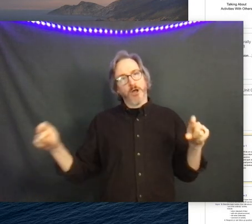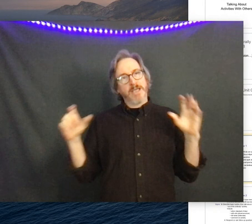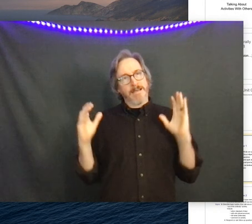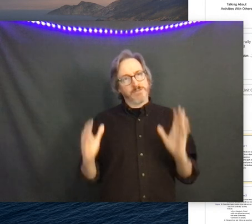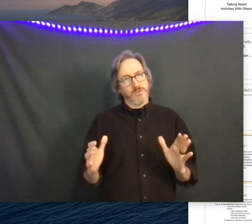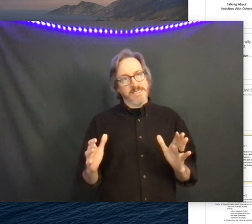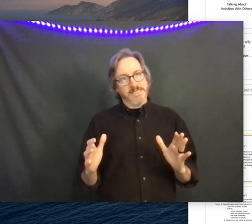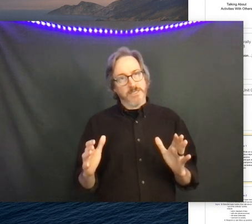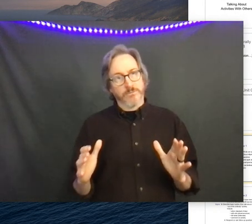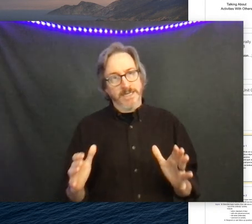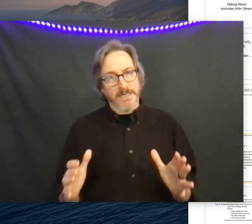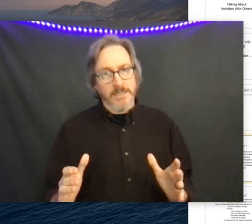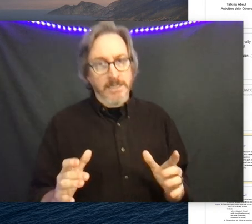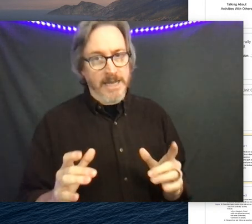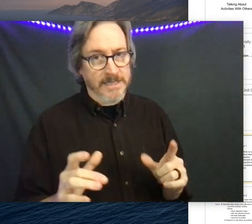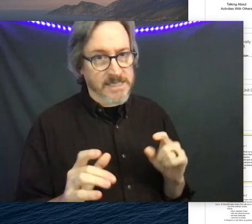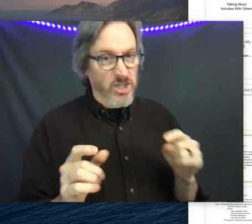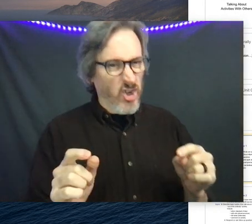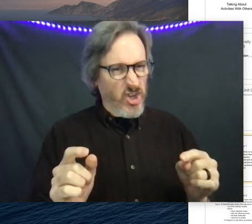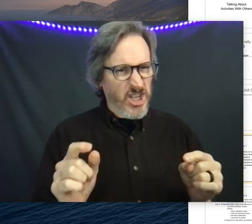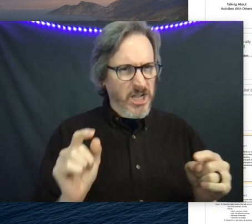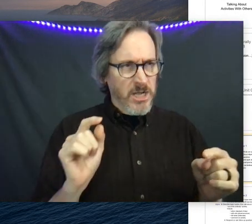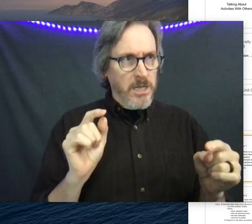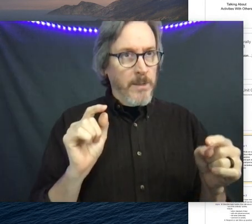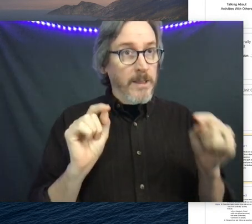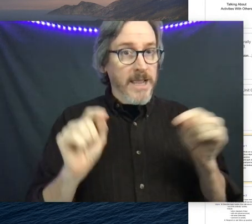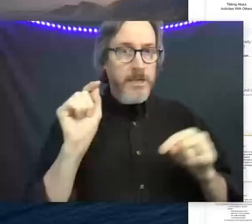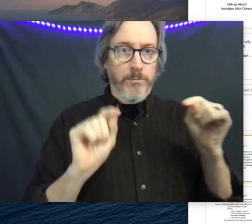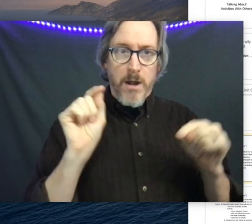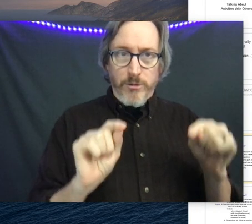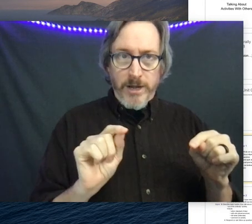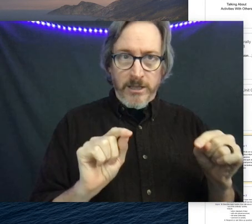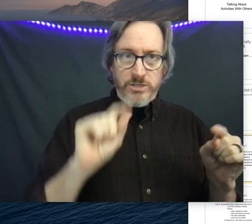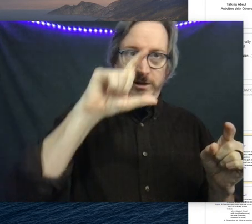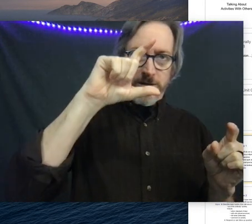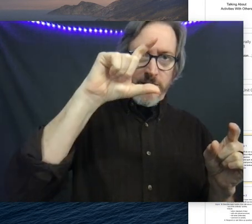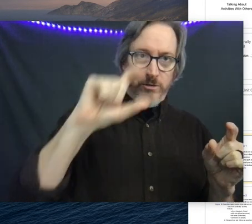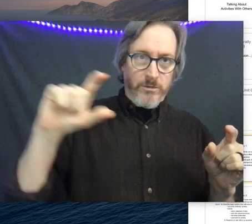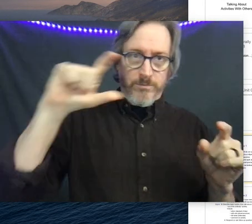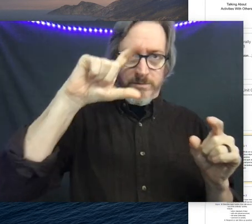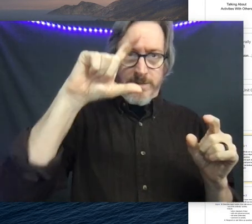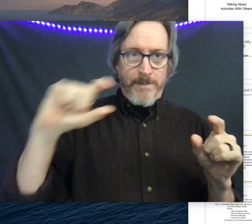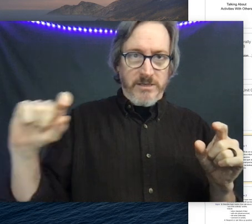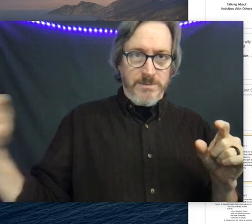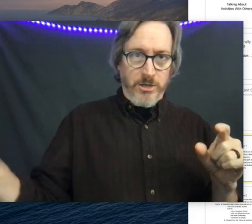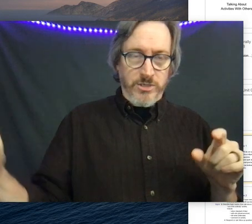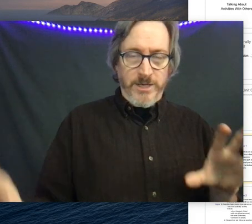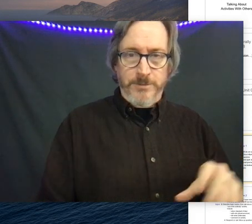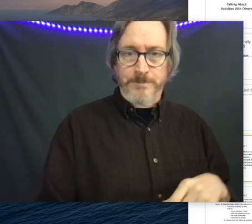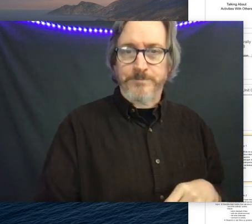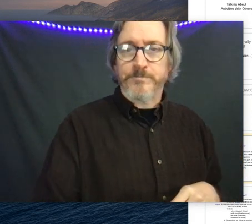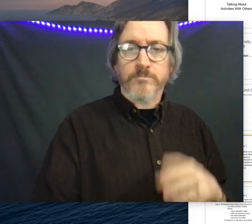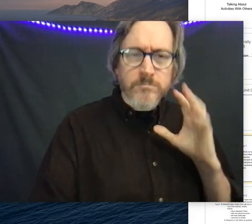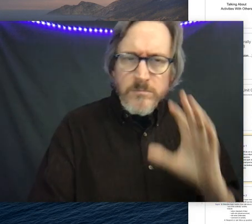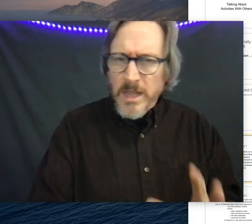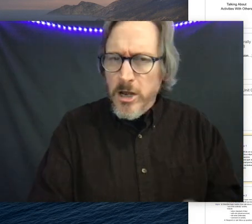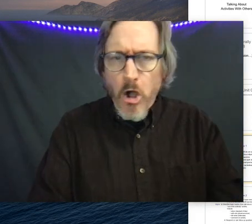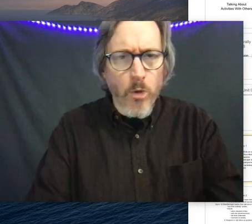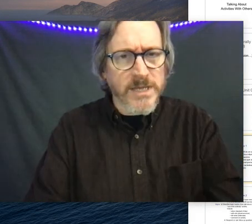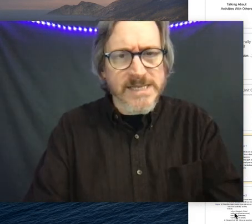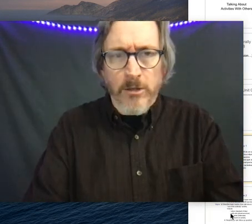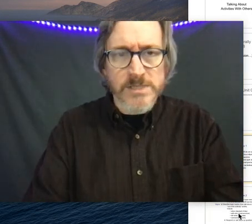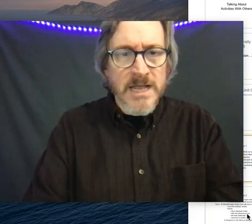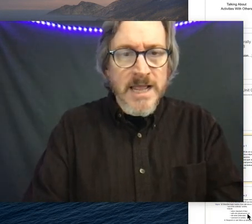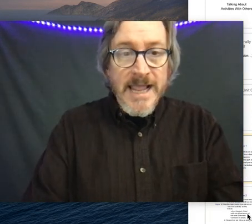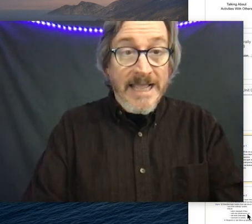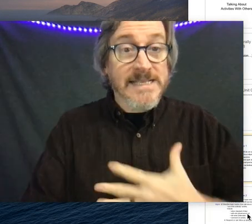Do it in all caps so it's easy to read and it doesn't look like proper English with, the capitals and punctuation. It